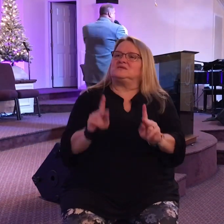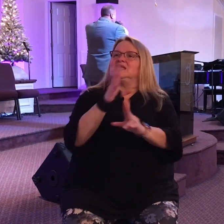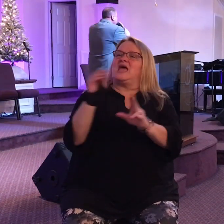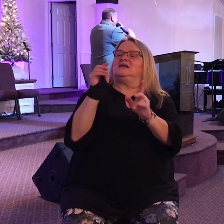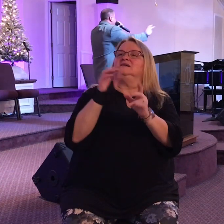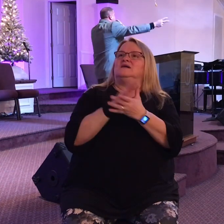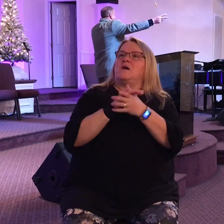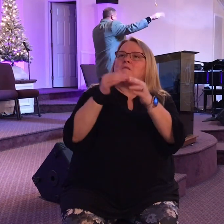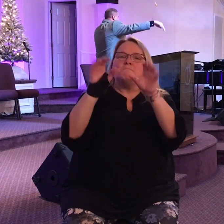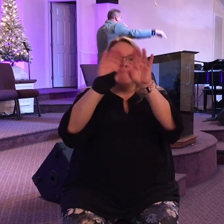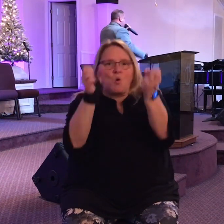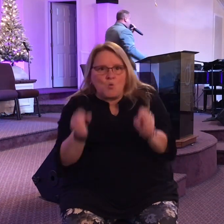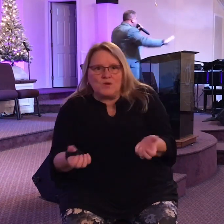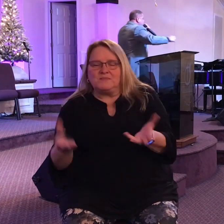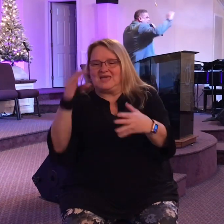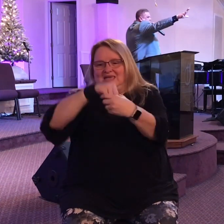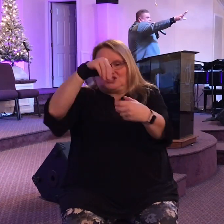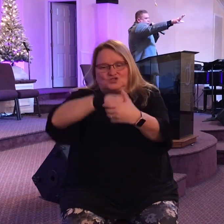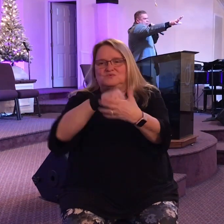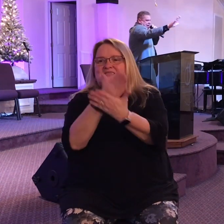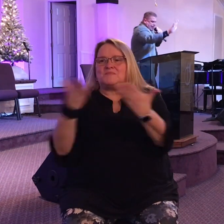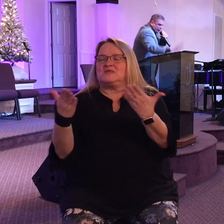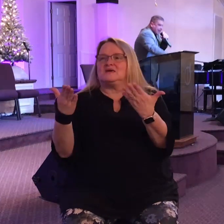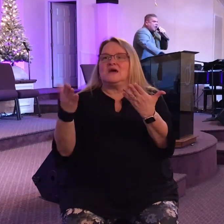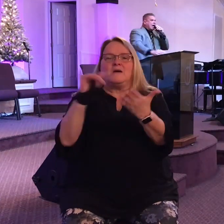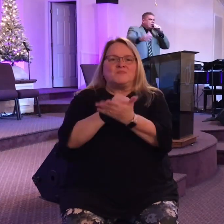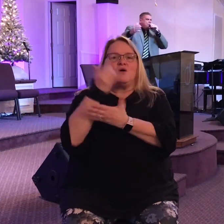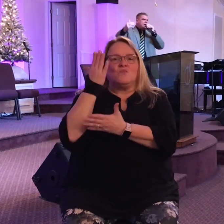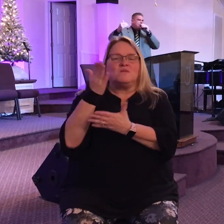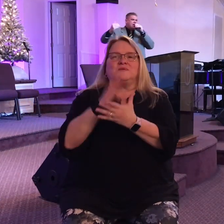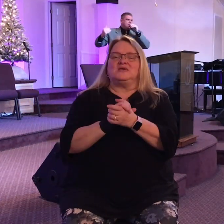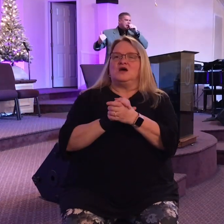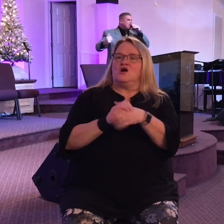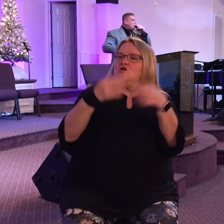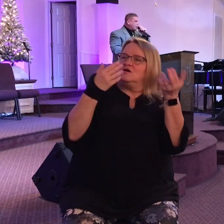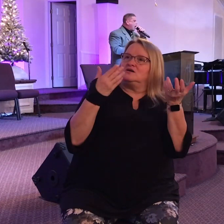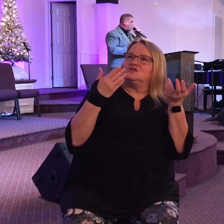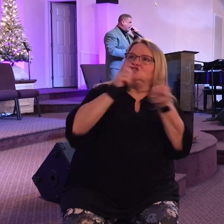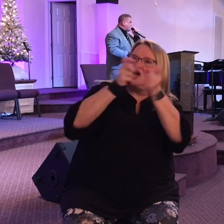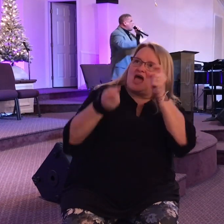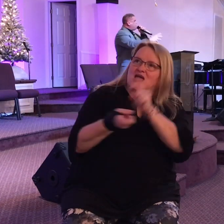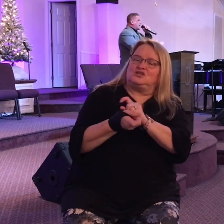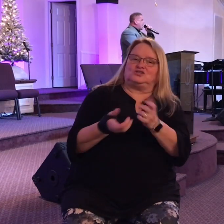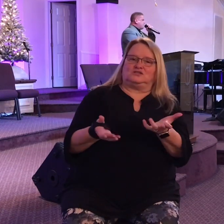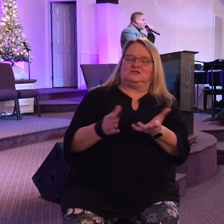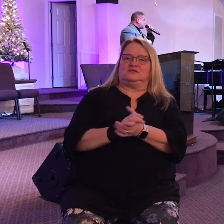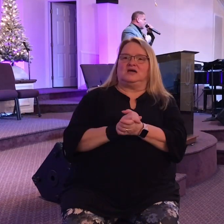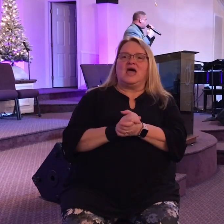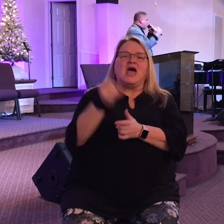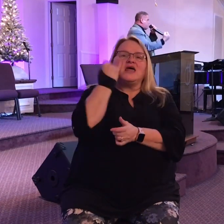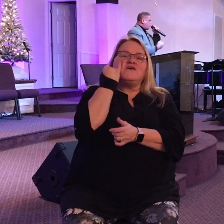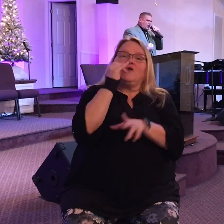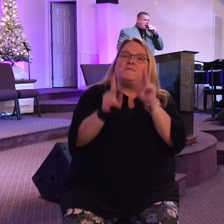see a church that when broke people come in, they leave repaired. That when people come in with heartache, that God